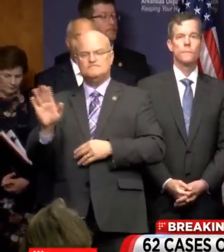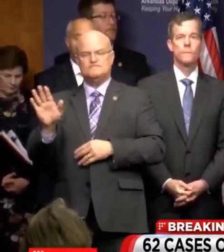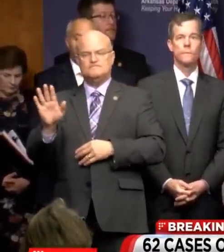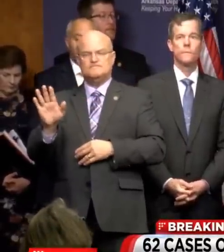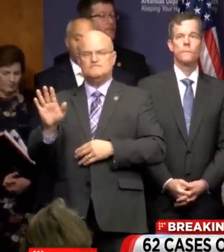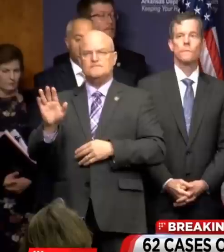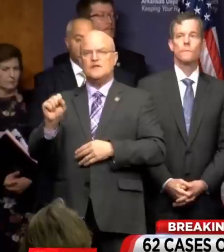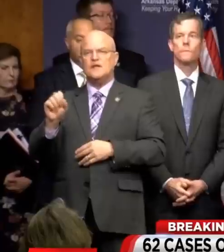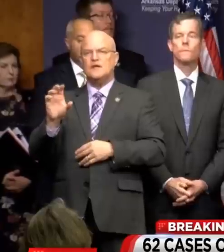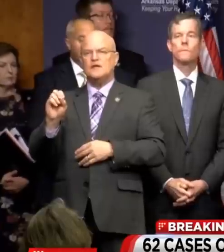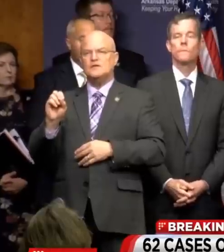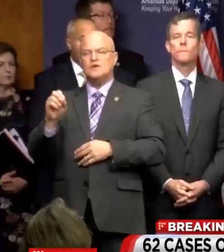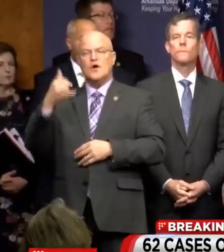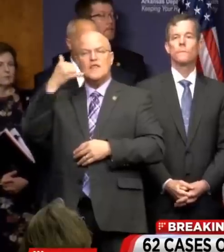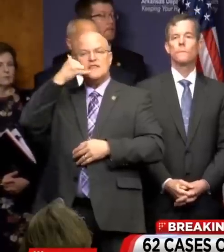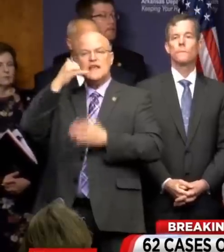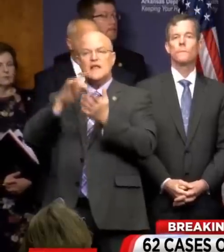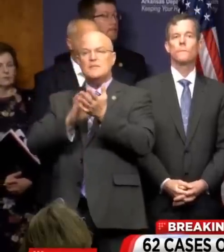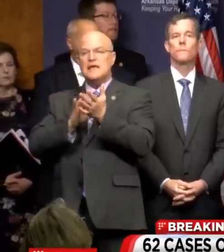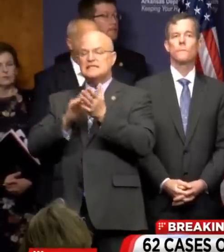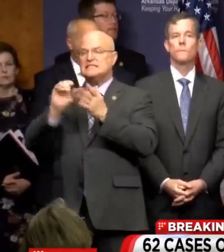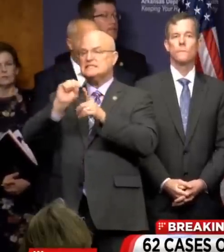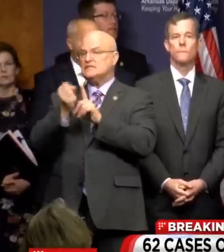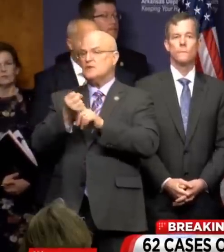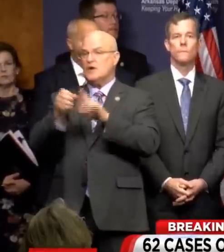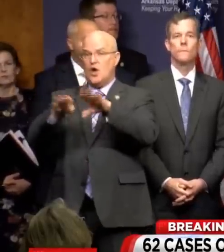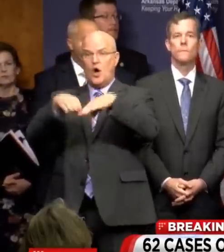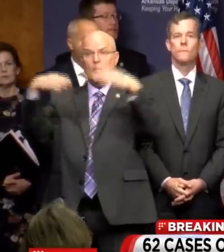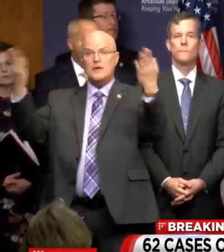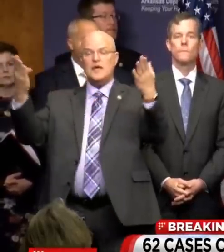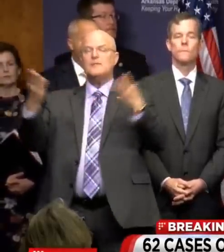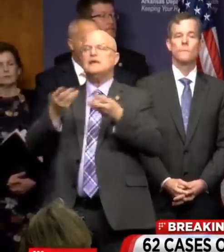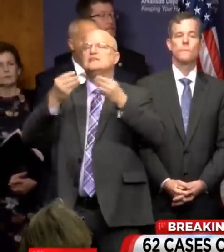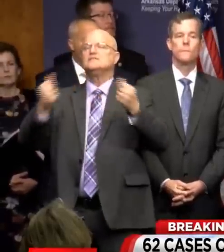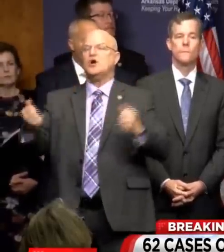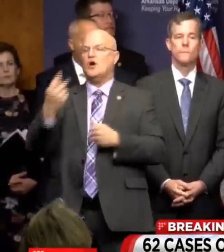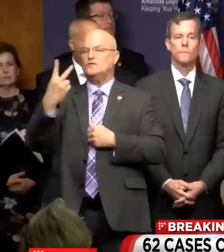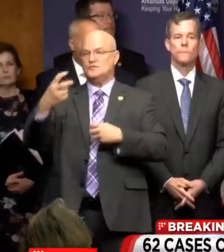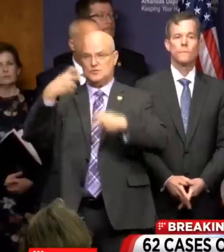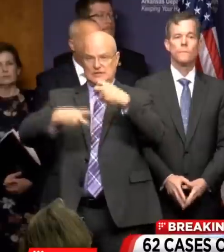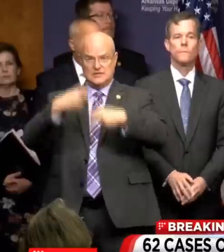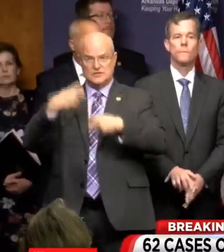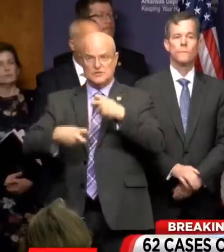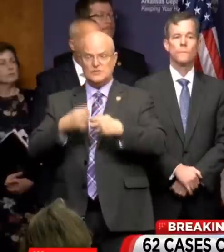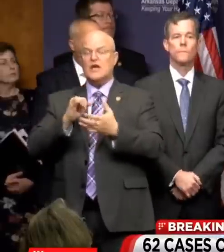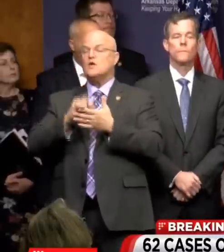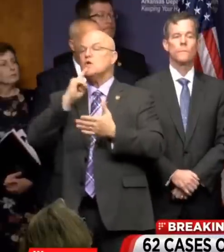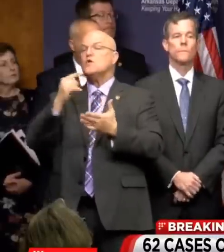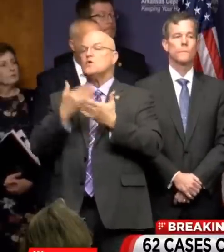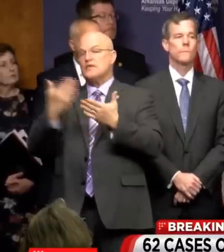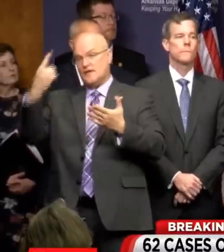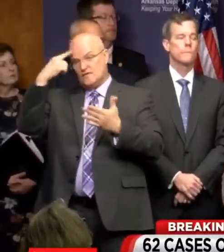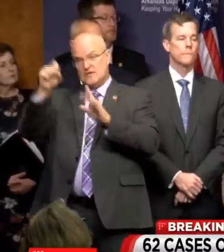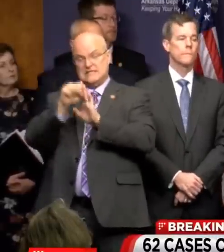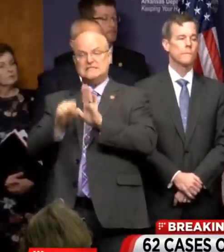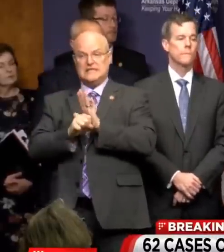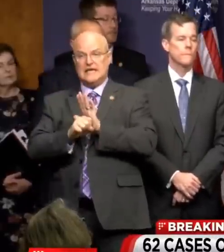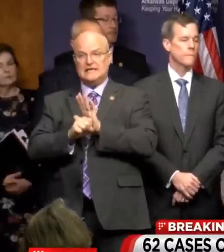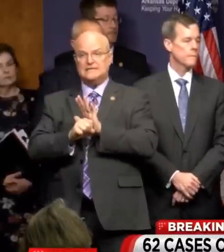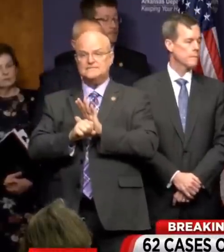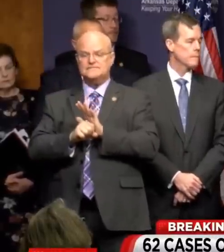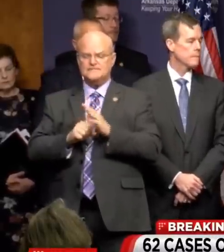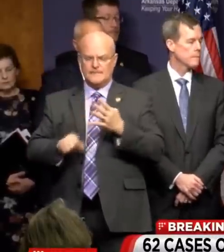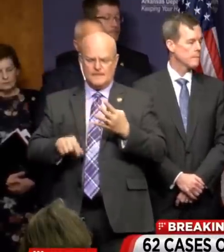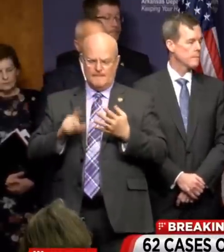nightmare. So the telemedicine situation, by opening it up, has solved two major issues, and that's been a really good thing for the state. And